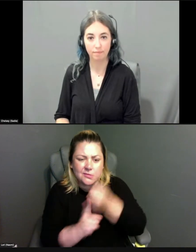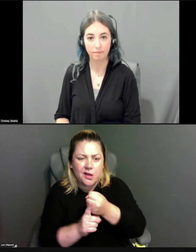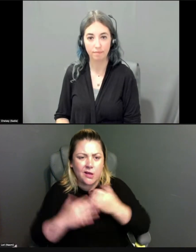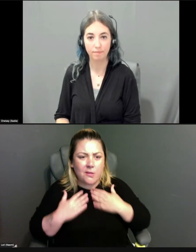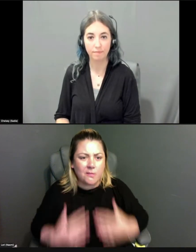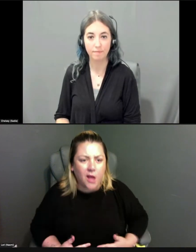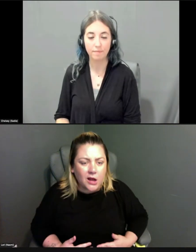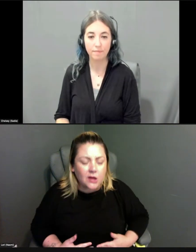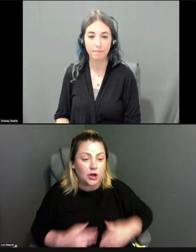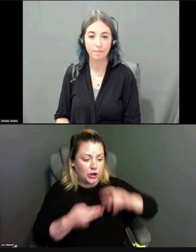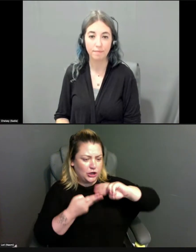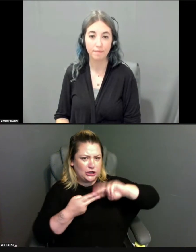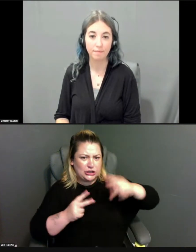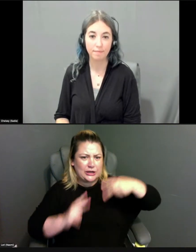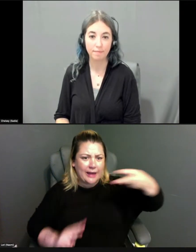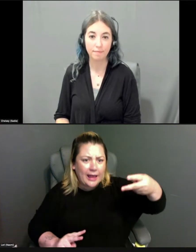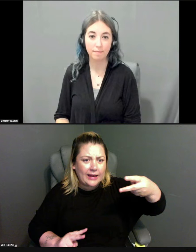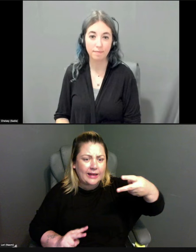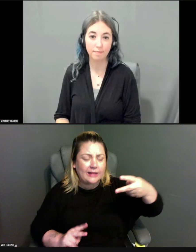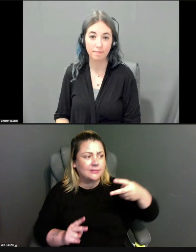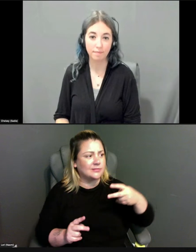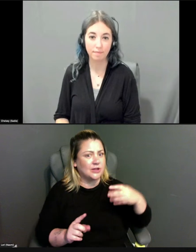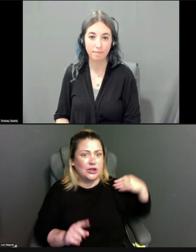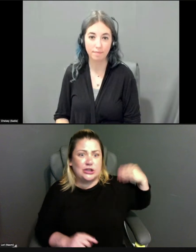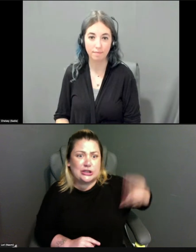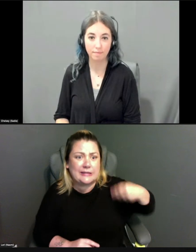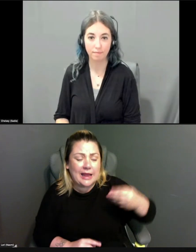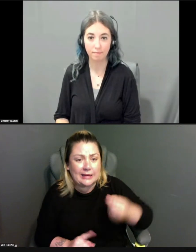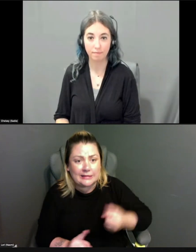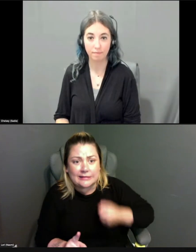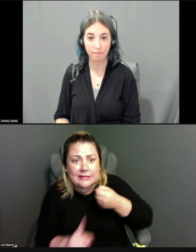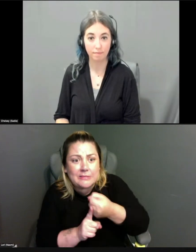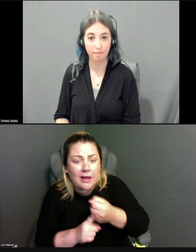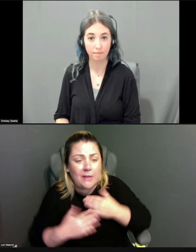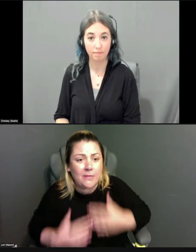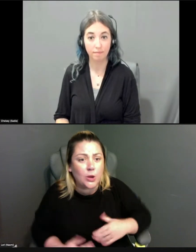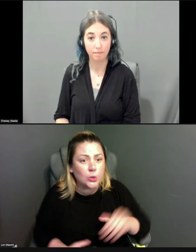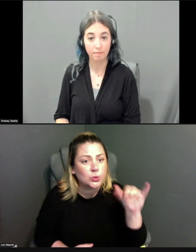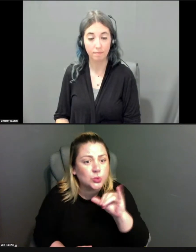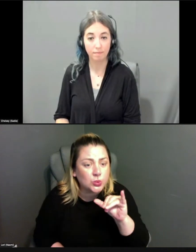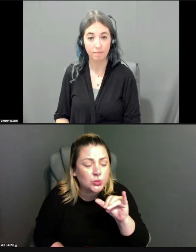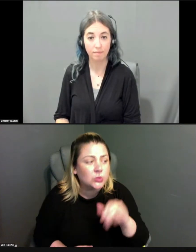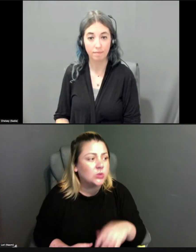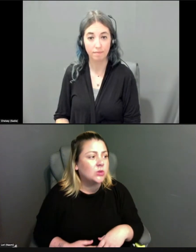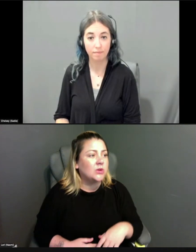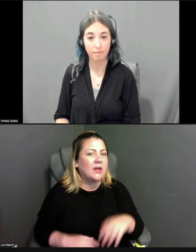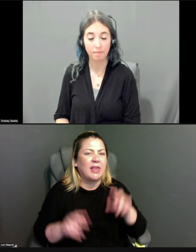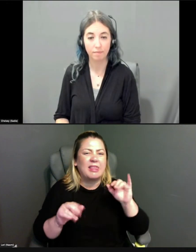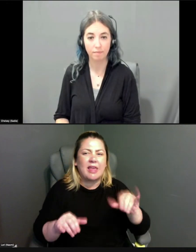places all of the quote-unquote blame, because it's weird to say blame about a body